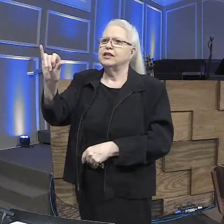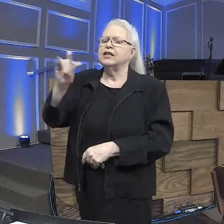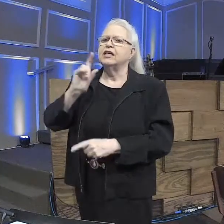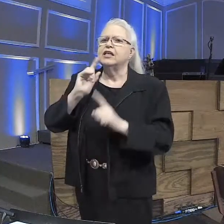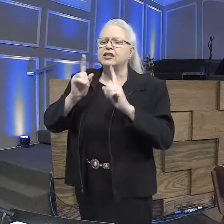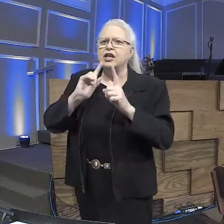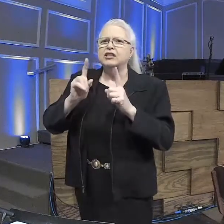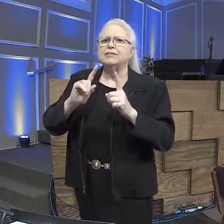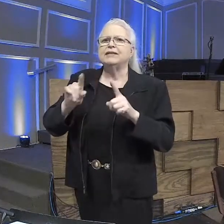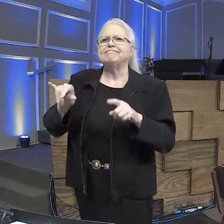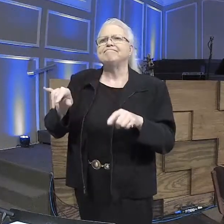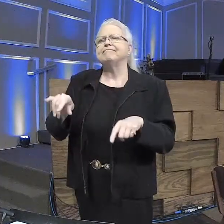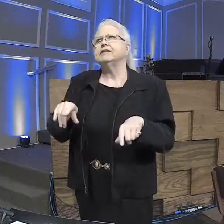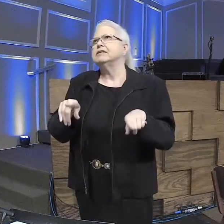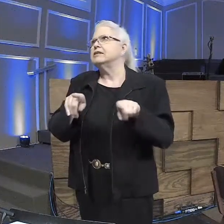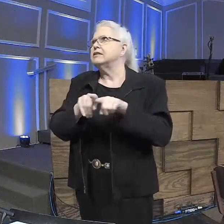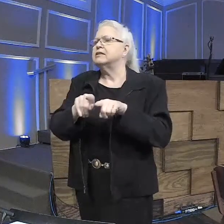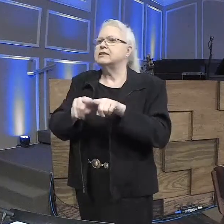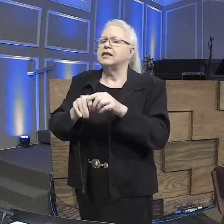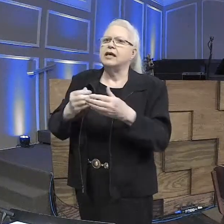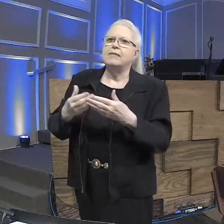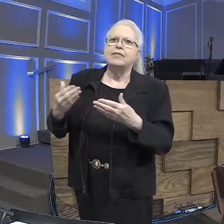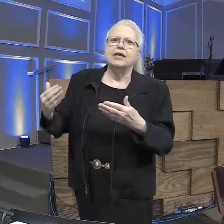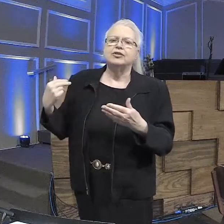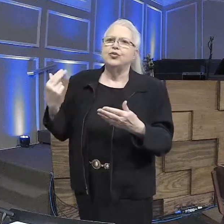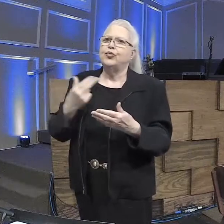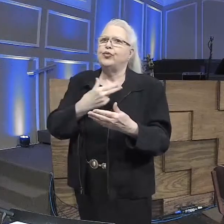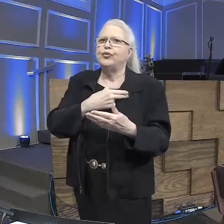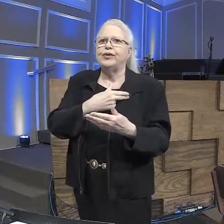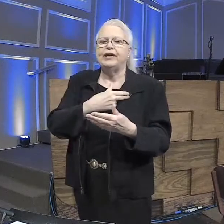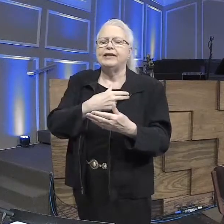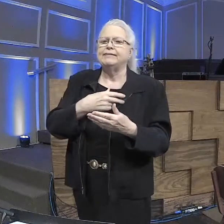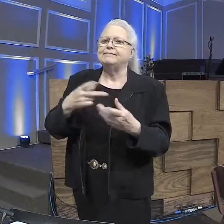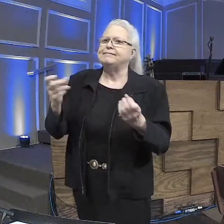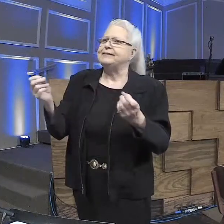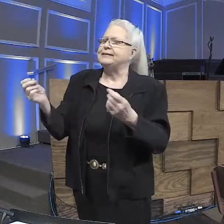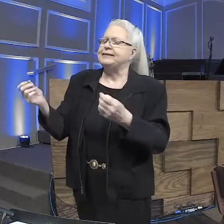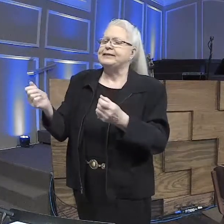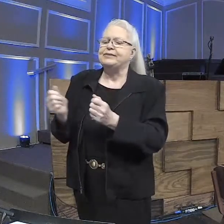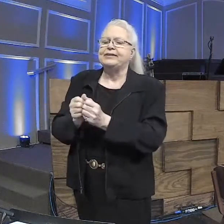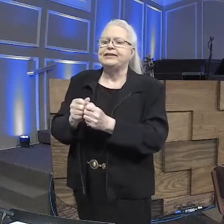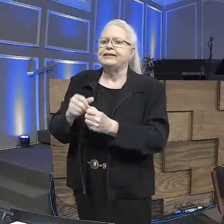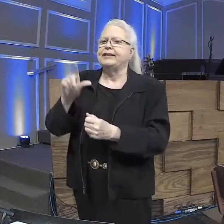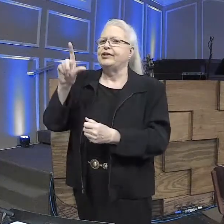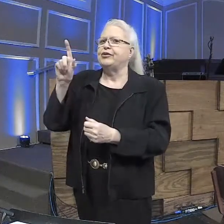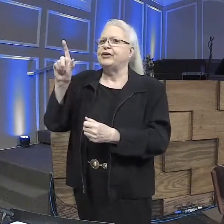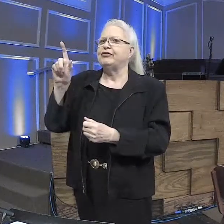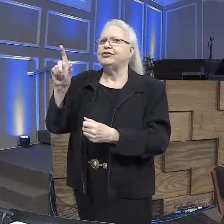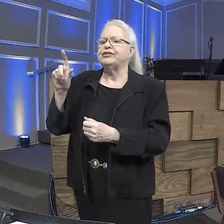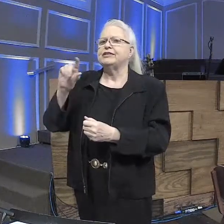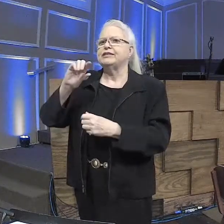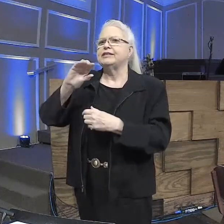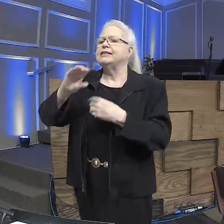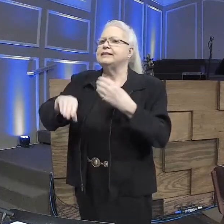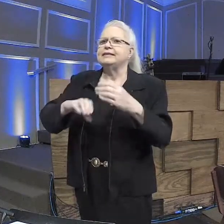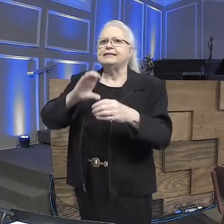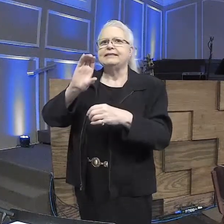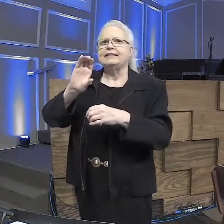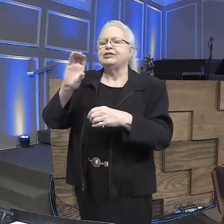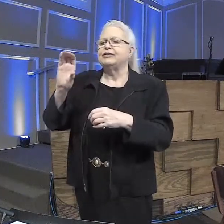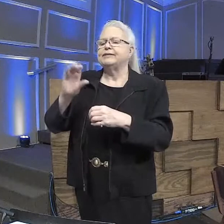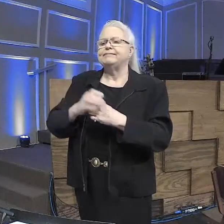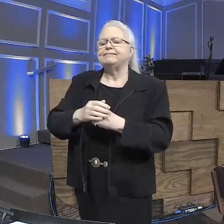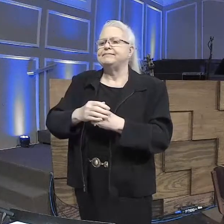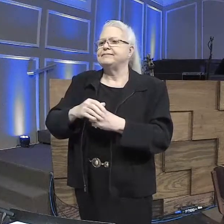we are dealing with and have dealt with in the 21st century. And he does what all that I know to do and what